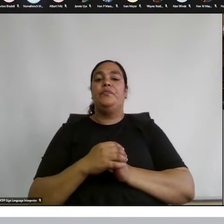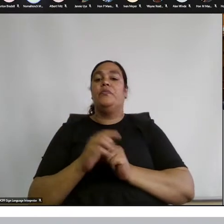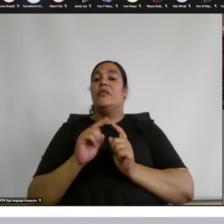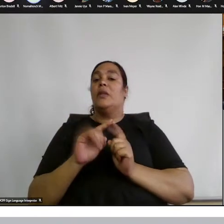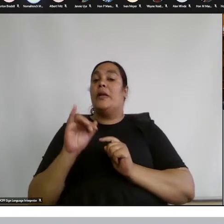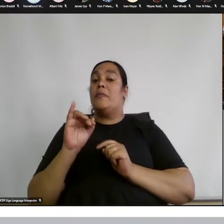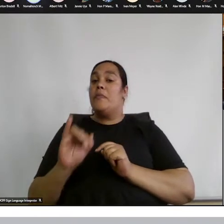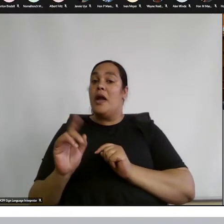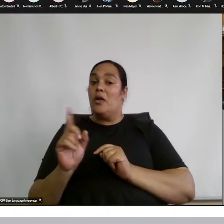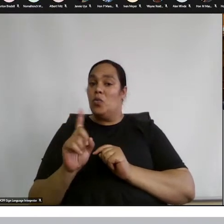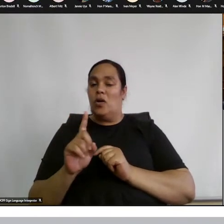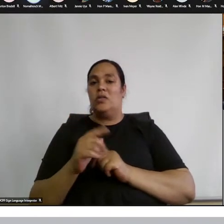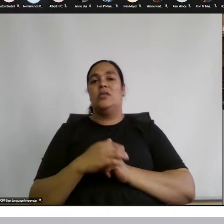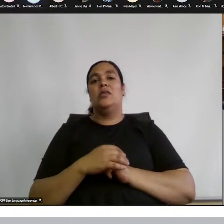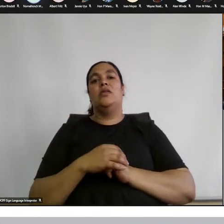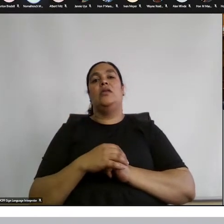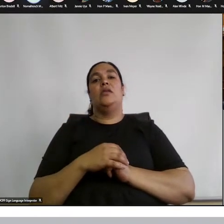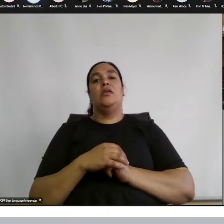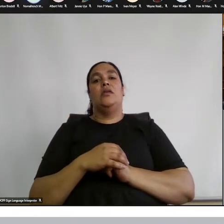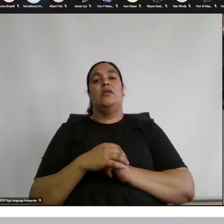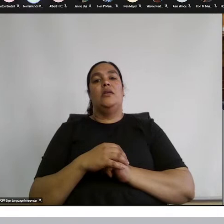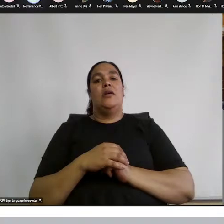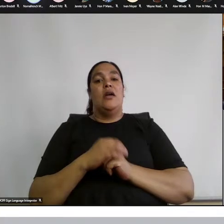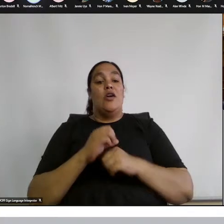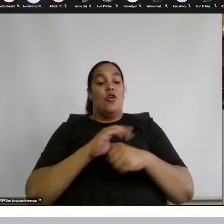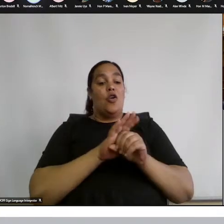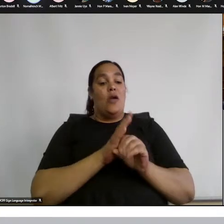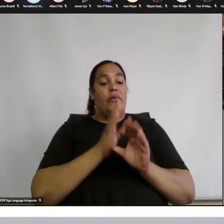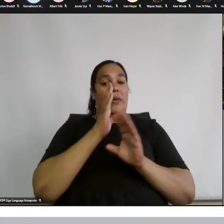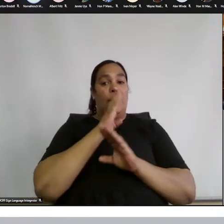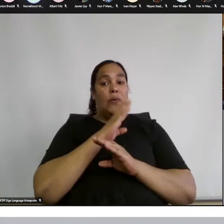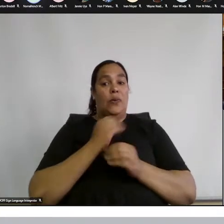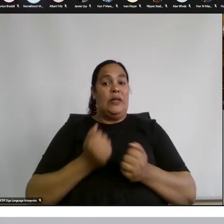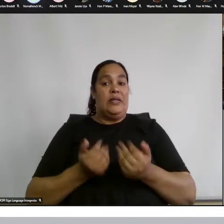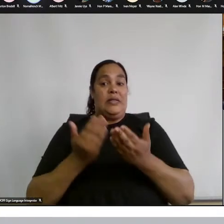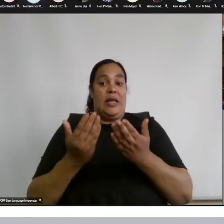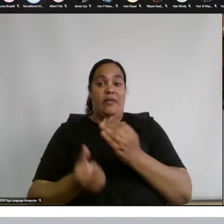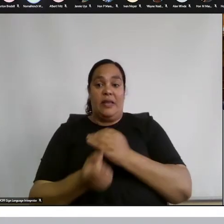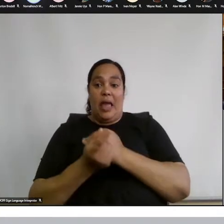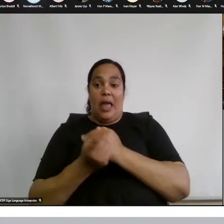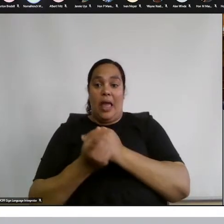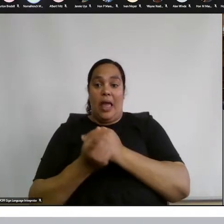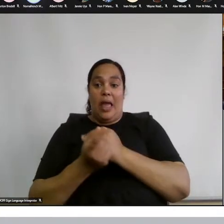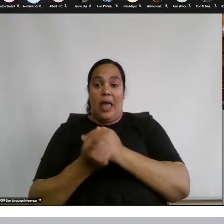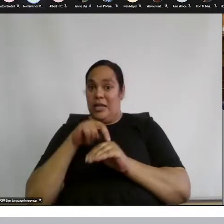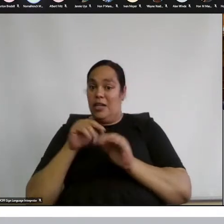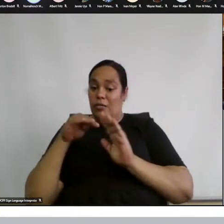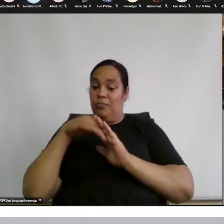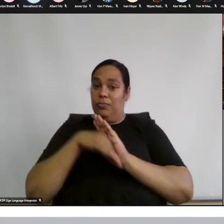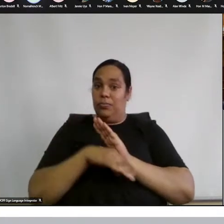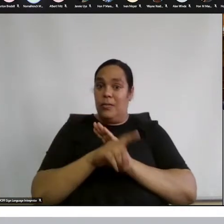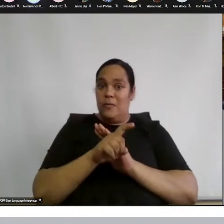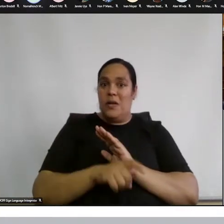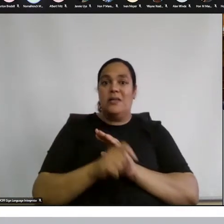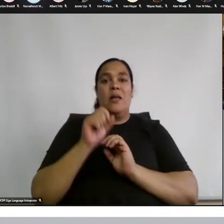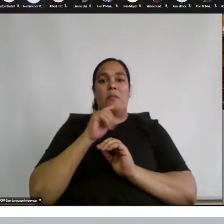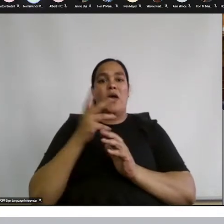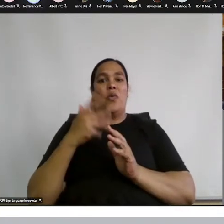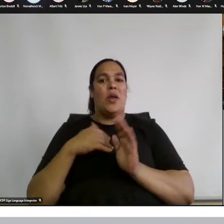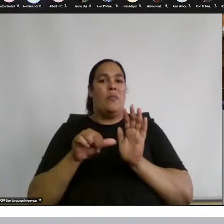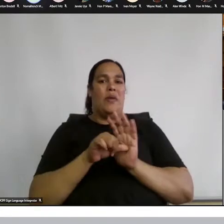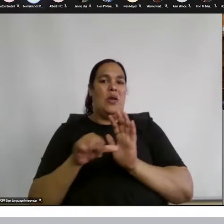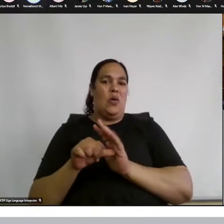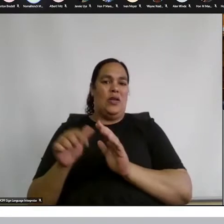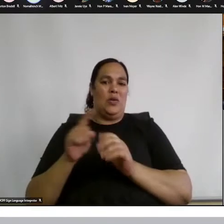it's about when the non-COVID services have to be de-escalated, whilst we're